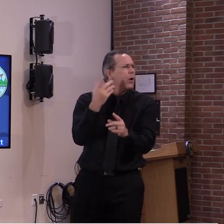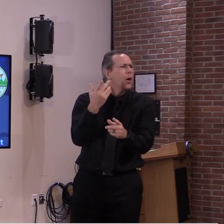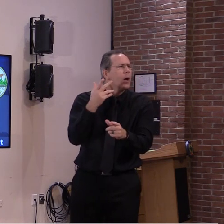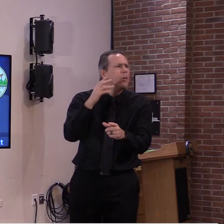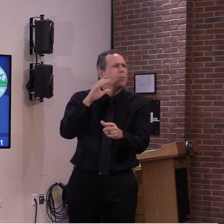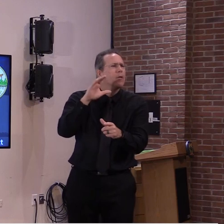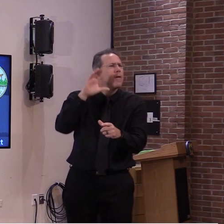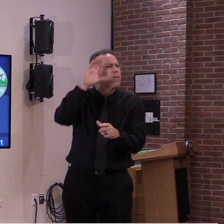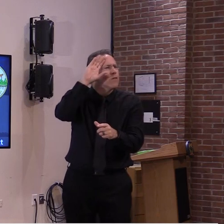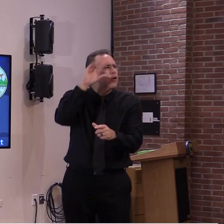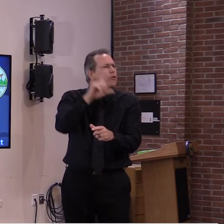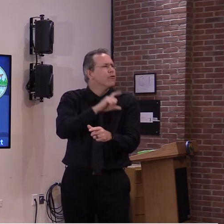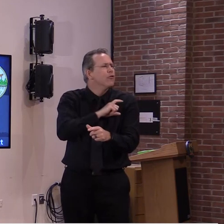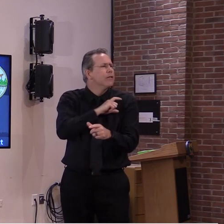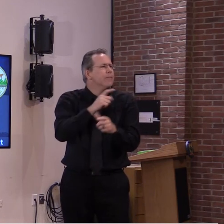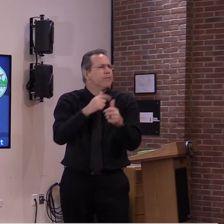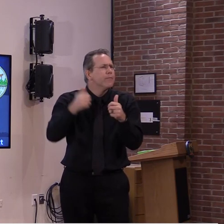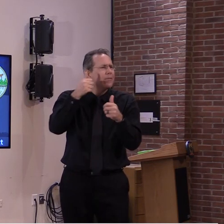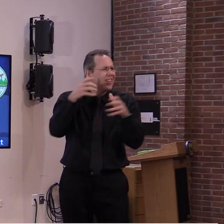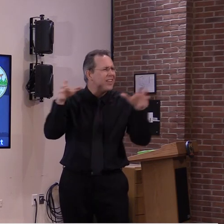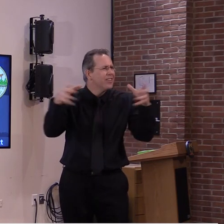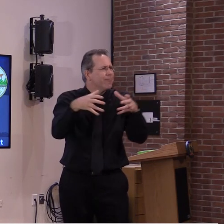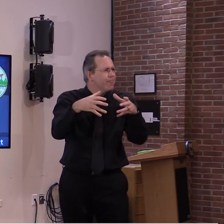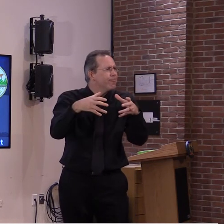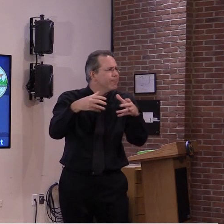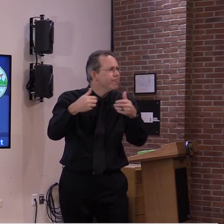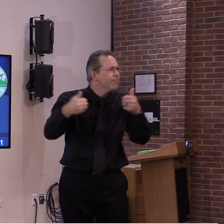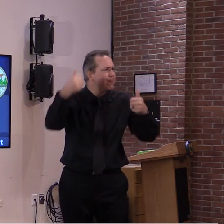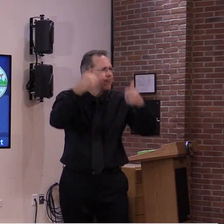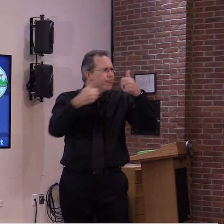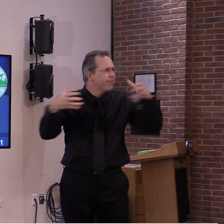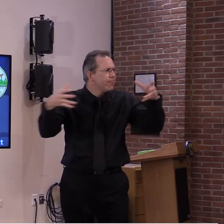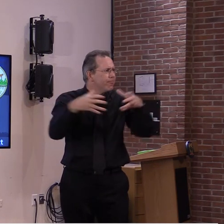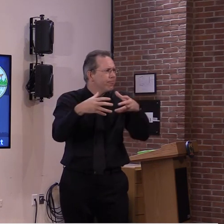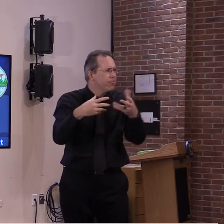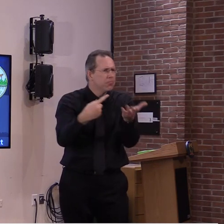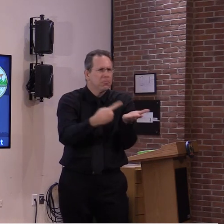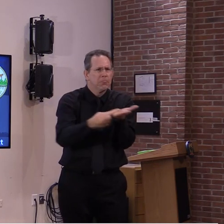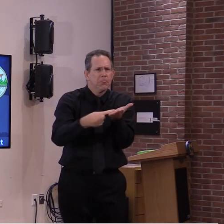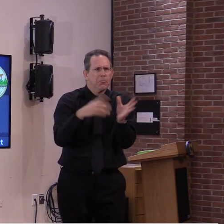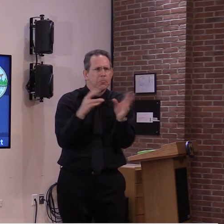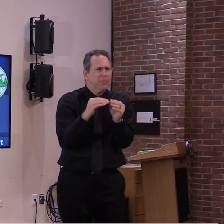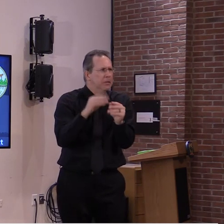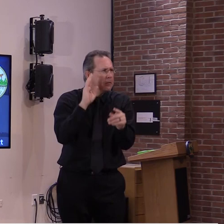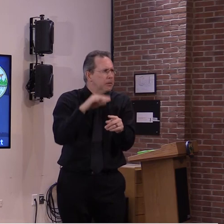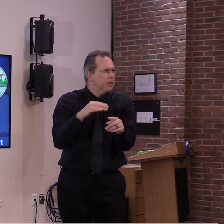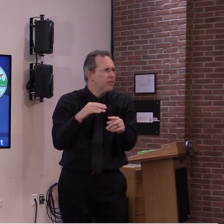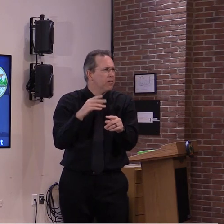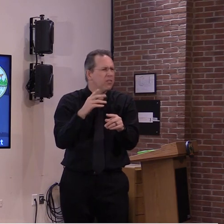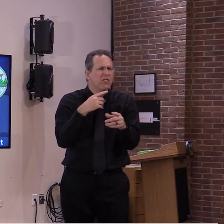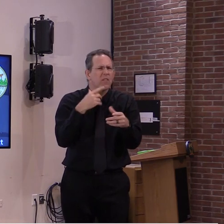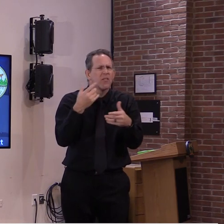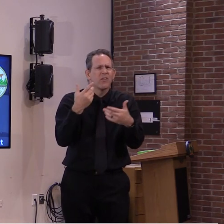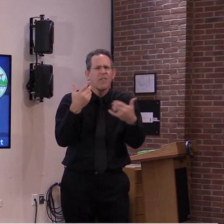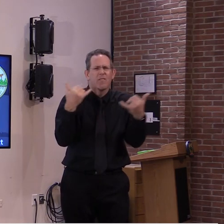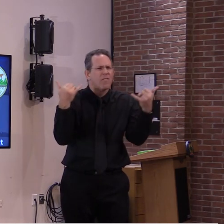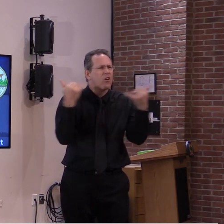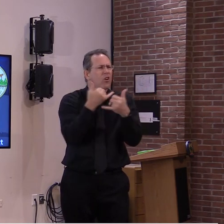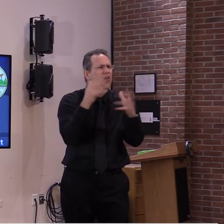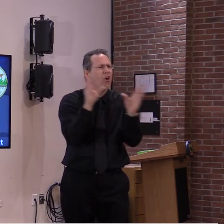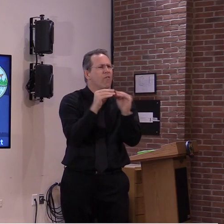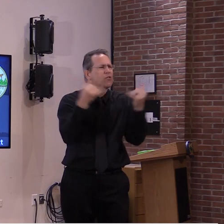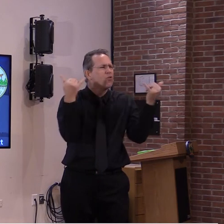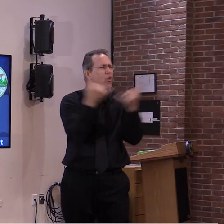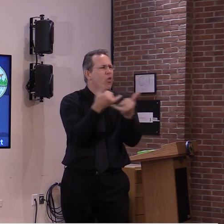got approximately, I think, an hour and a half notice of a conference call to discuss this thing. Is that